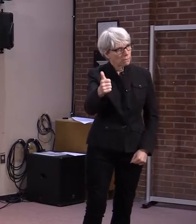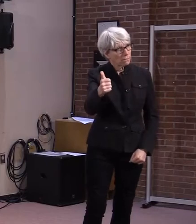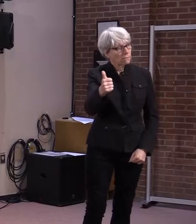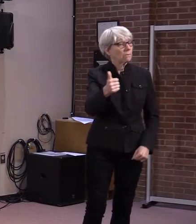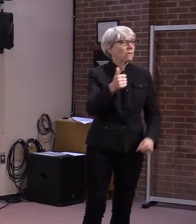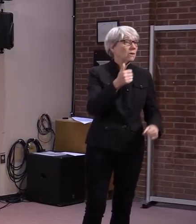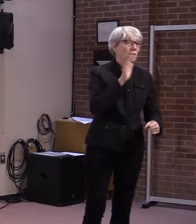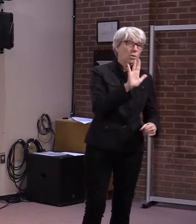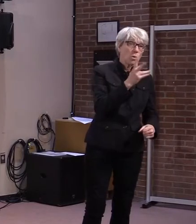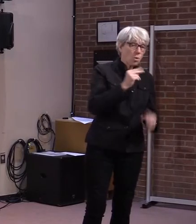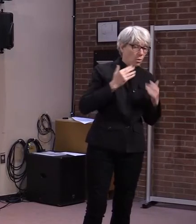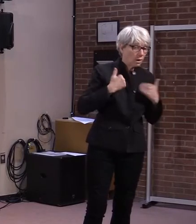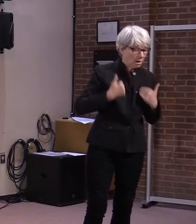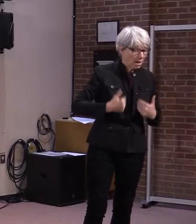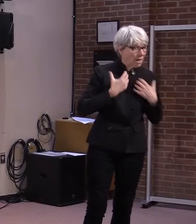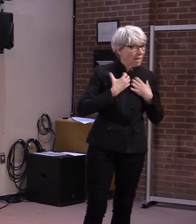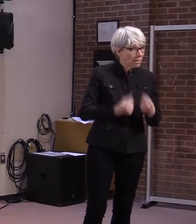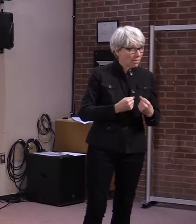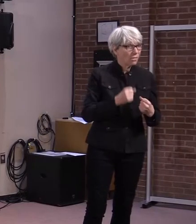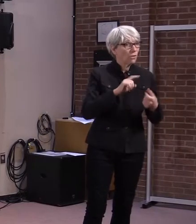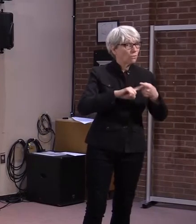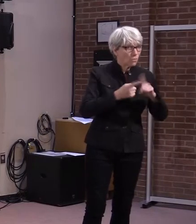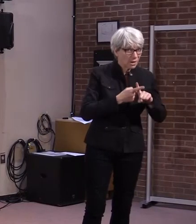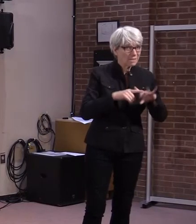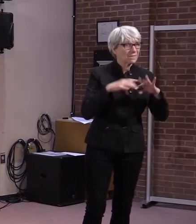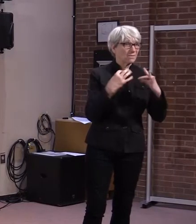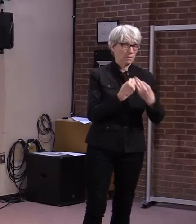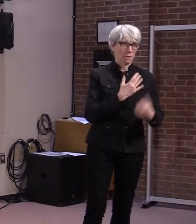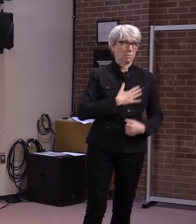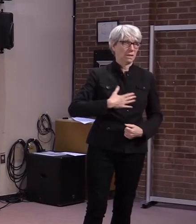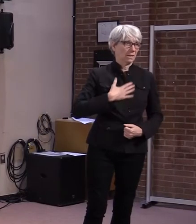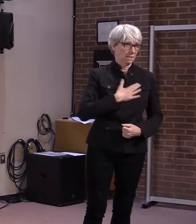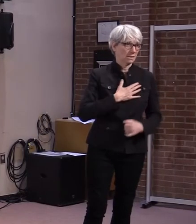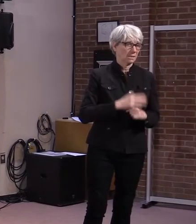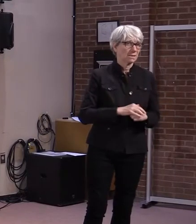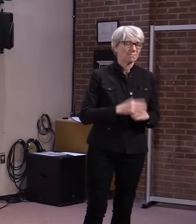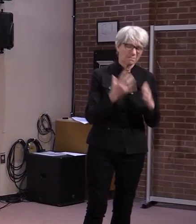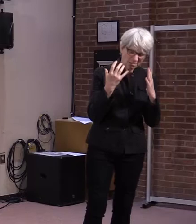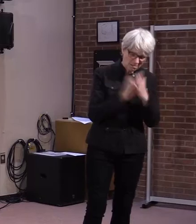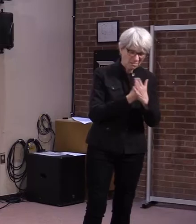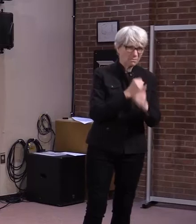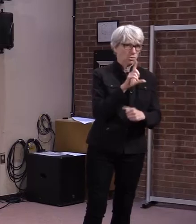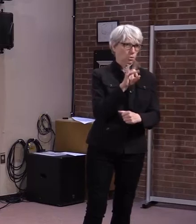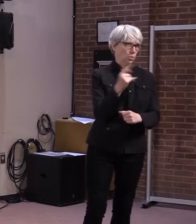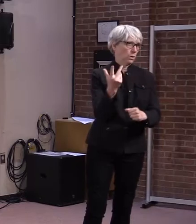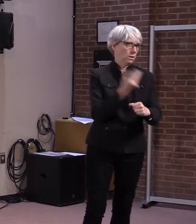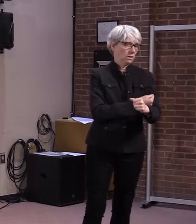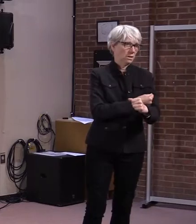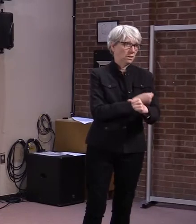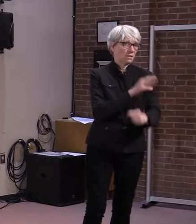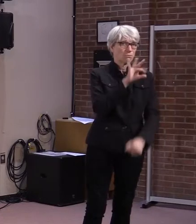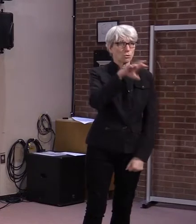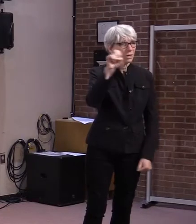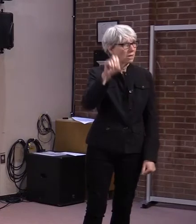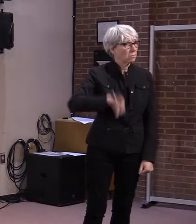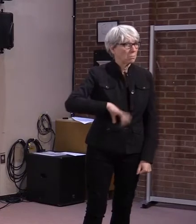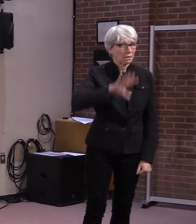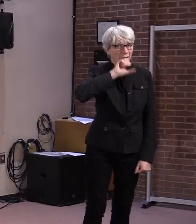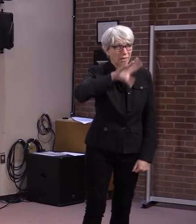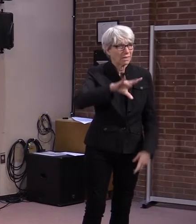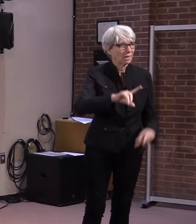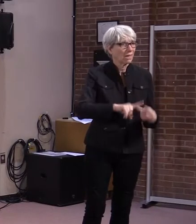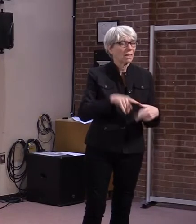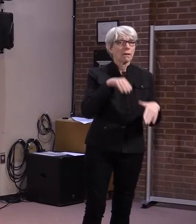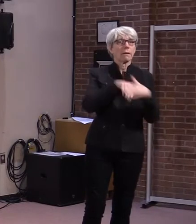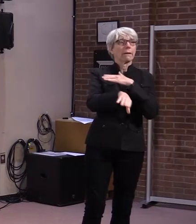families, friends, and coworkers by taking this opportunity to get their shot. It's free, it's easy